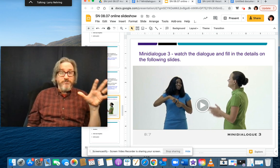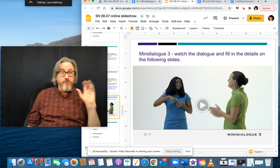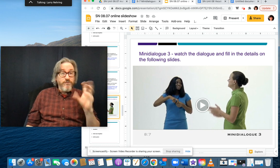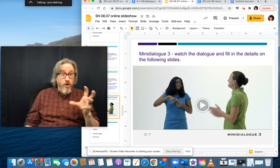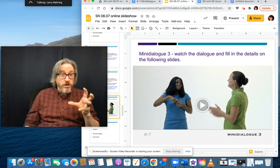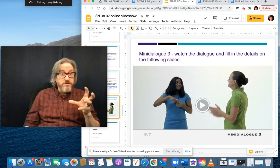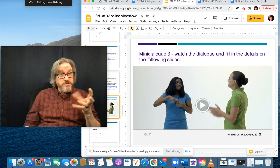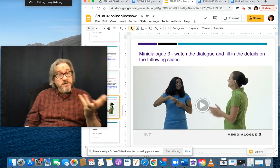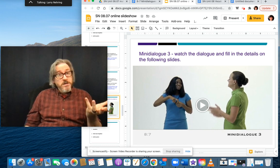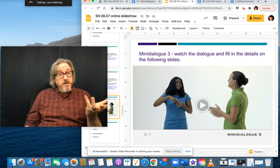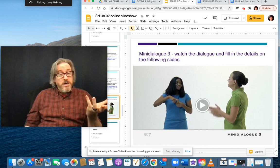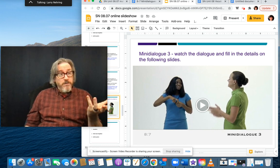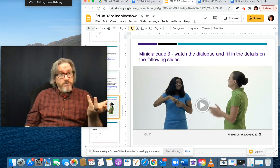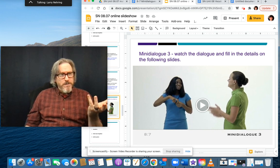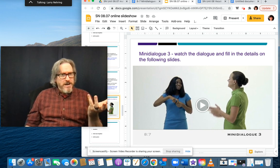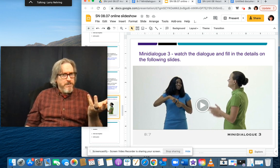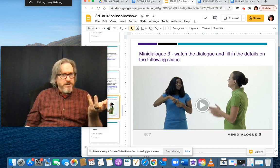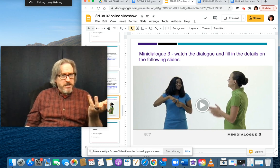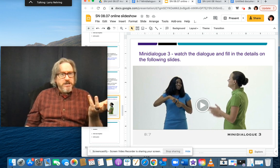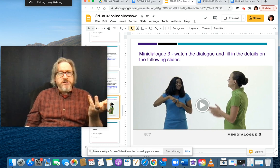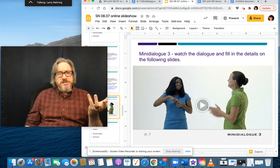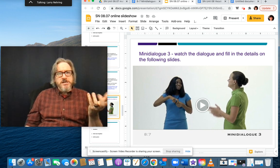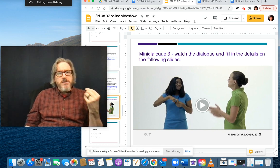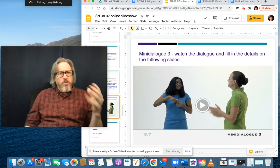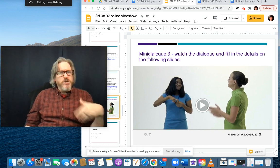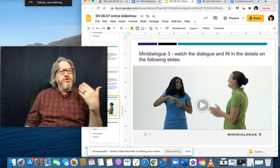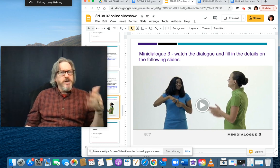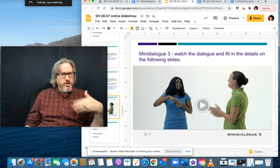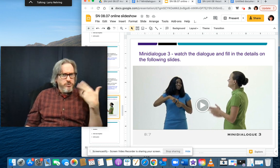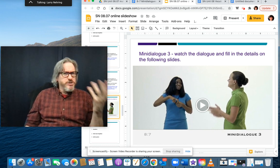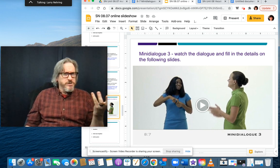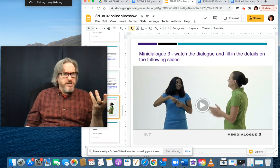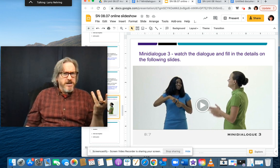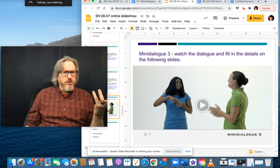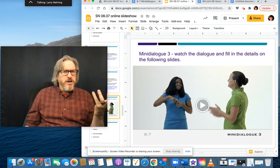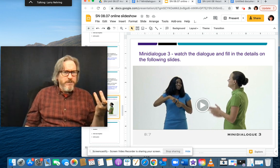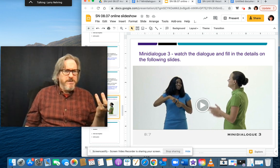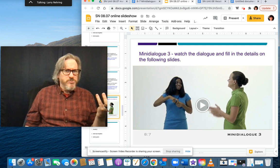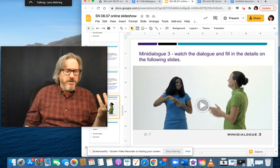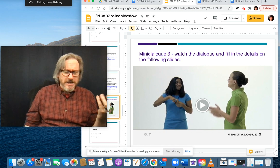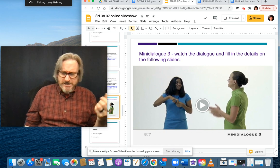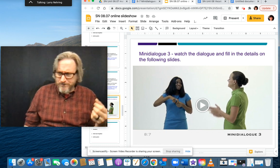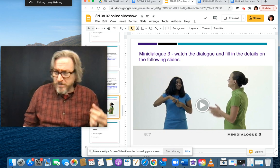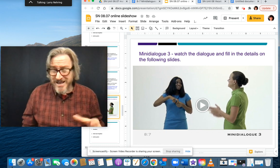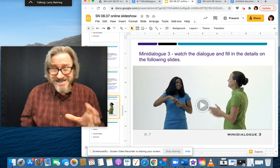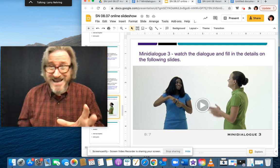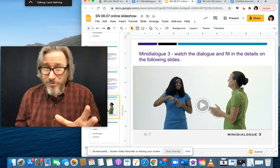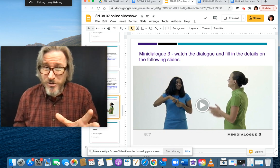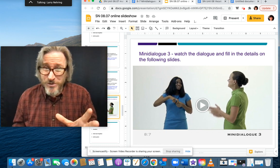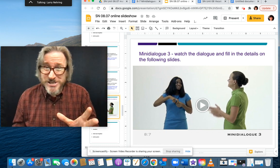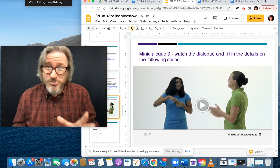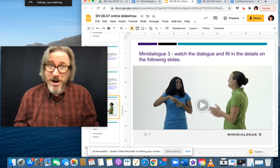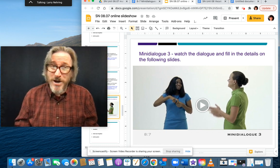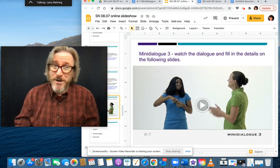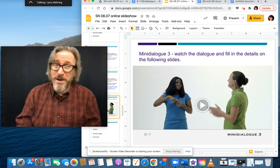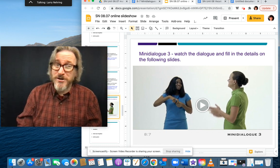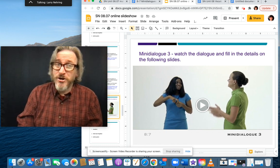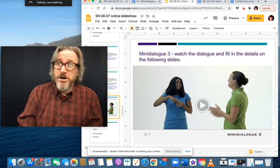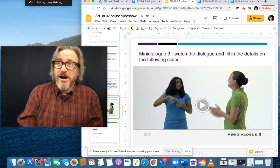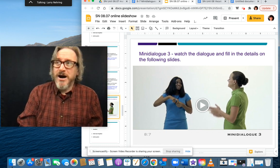read a different font that may not be the clearest. But once you get used to a signer, it becomes really easy. One of the reasons